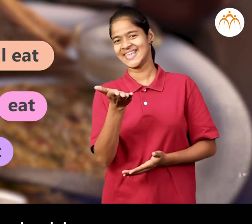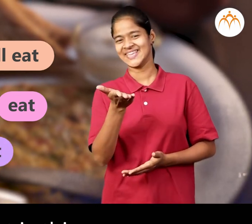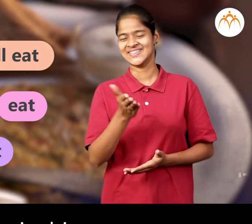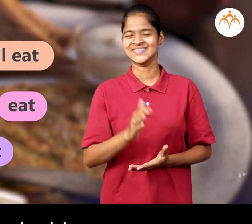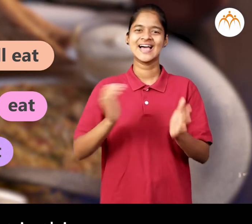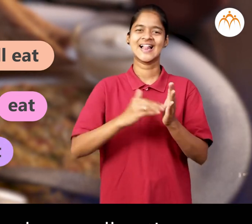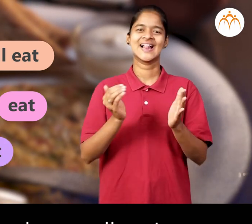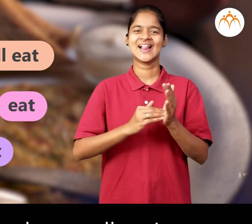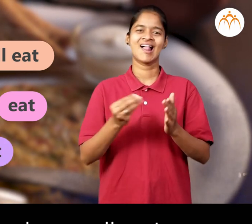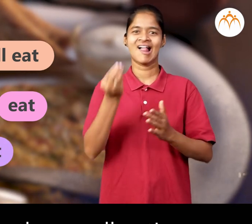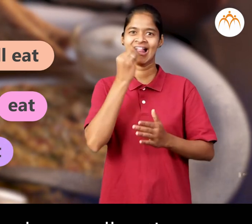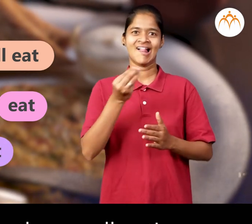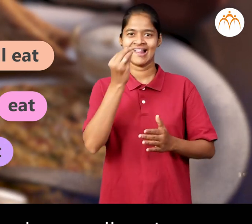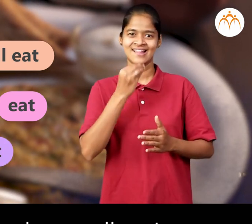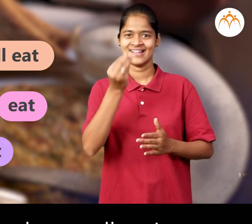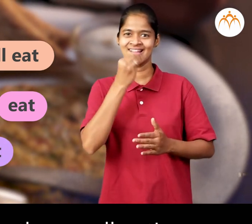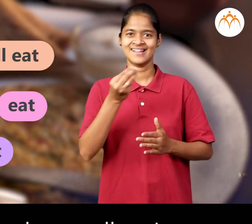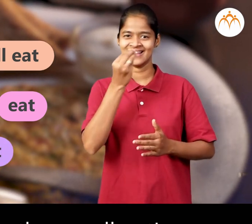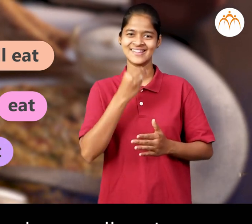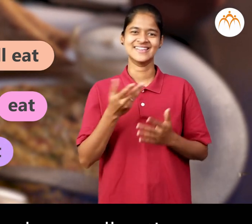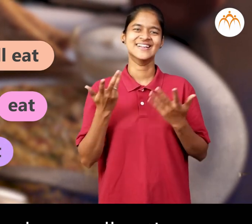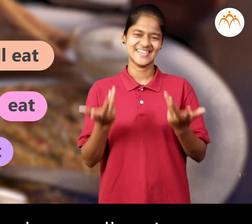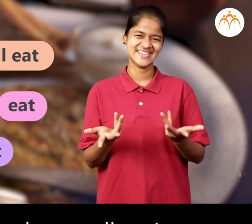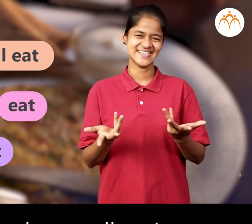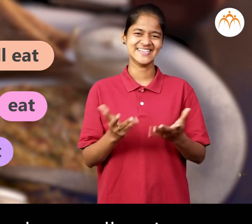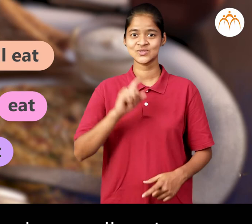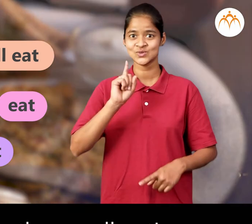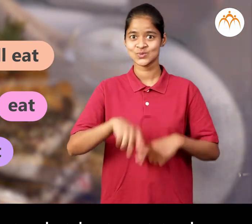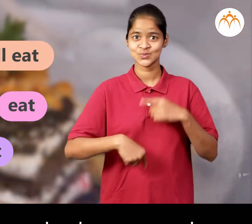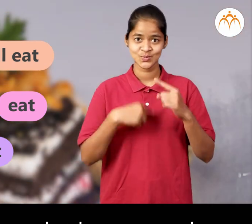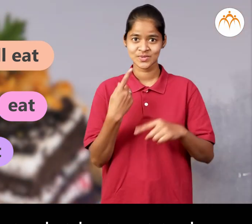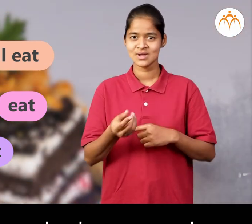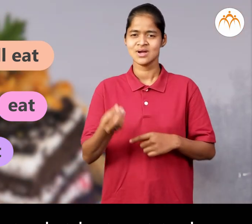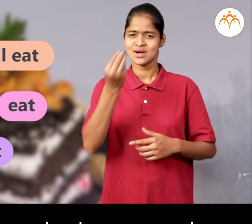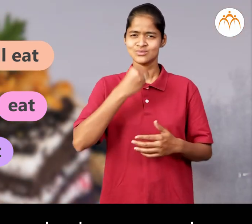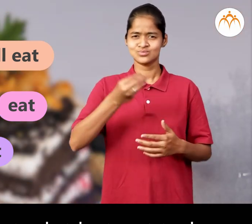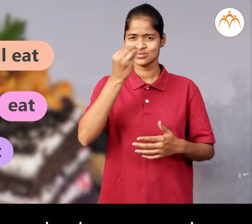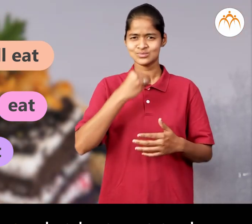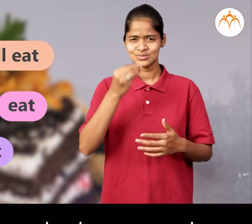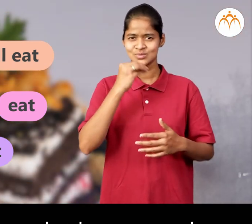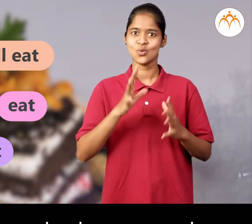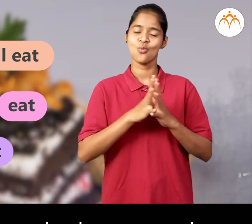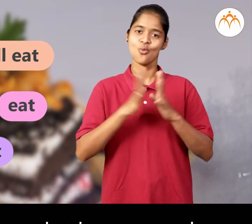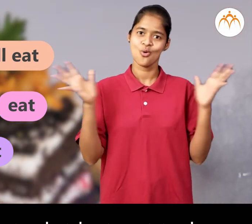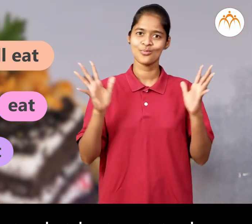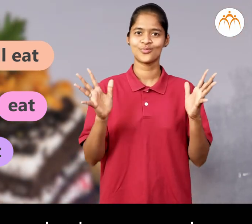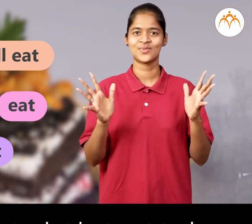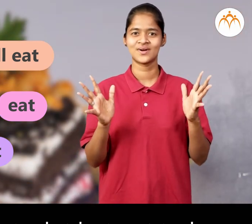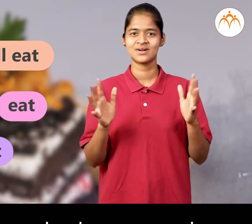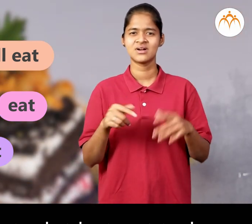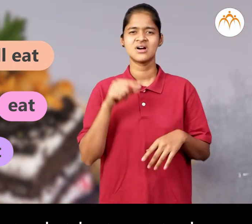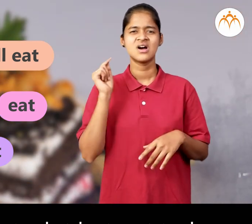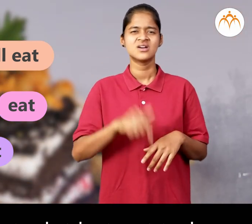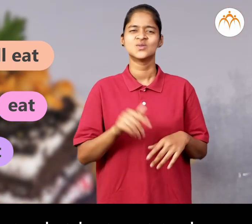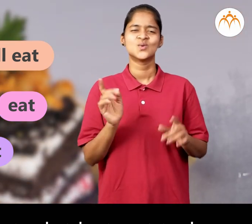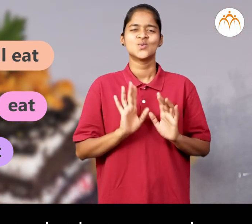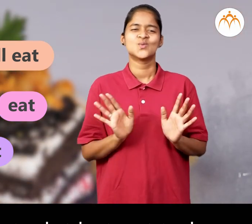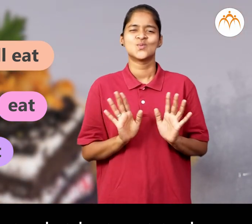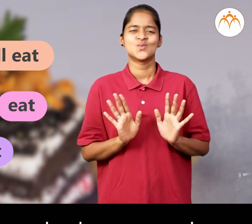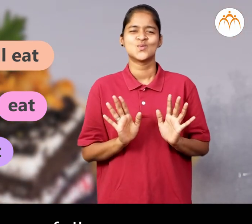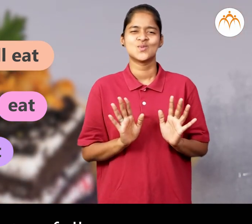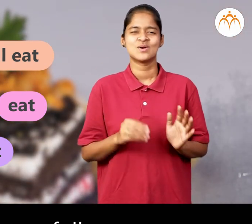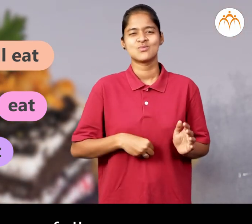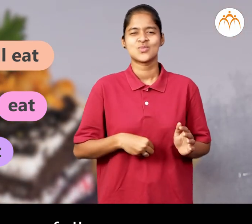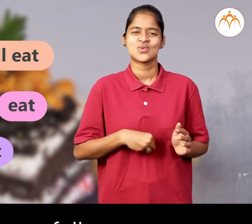What is this? How frequently you all eat? Tomorrow, I will eat a lot but not